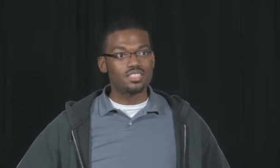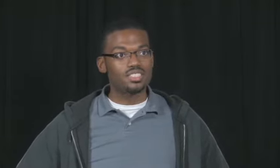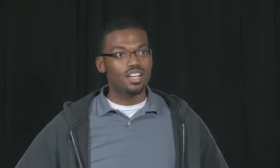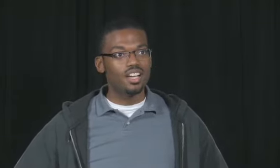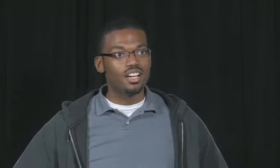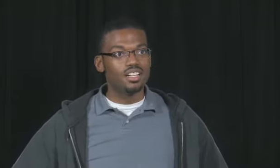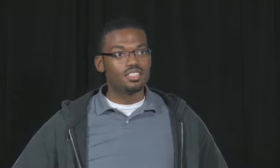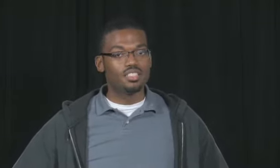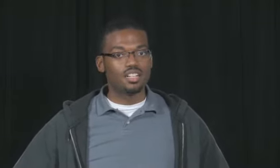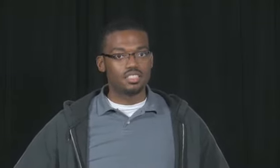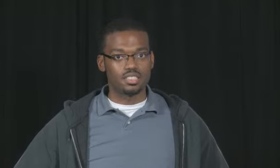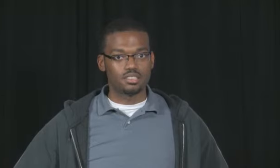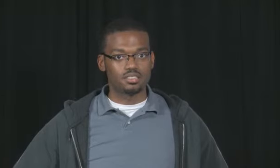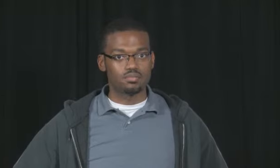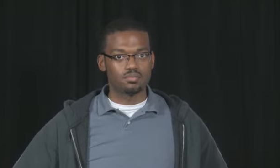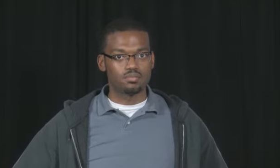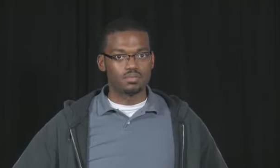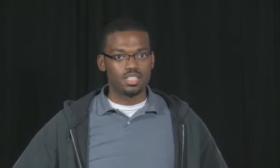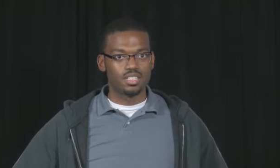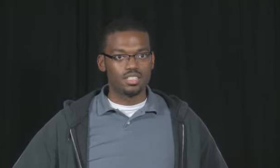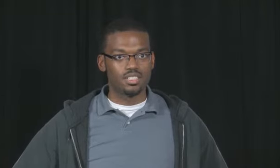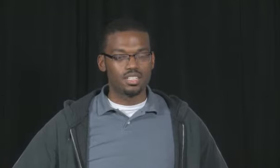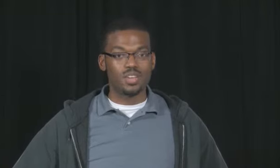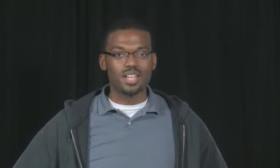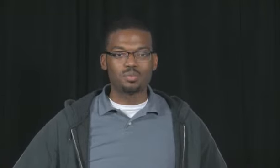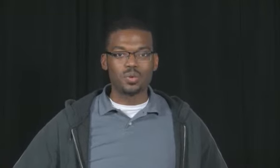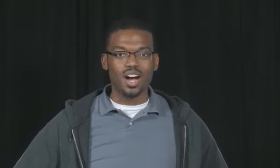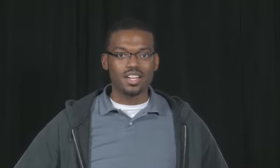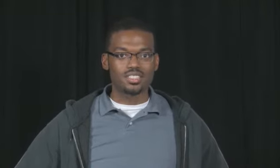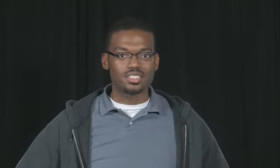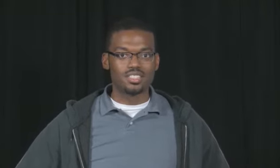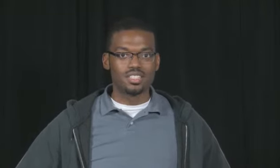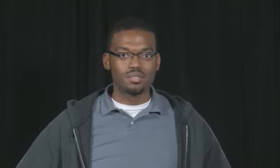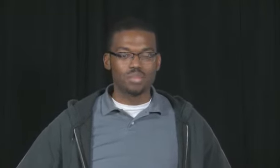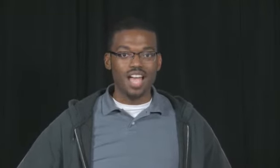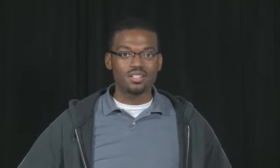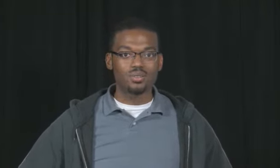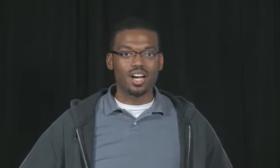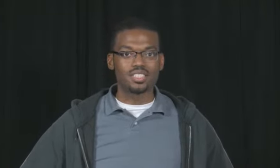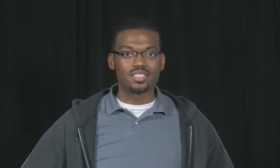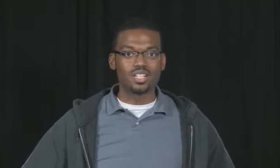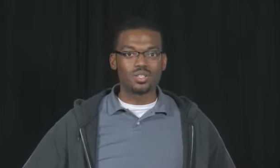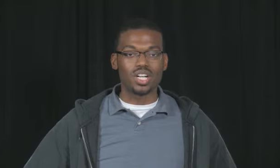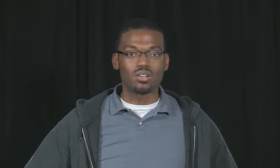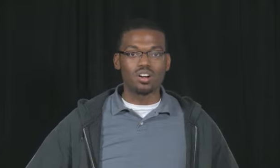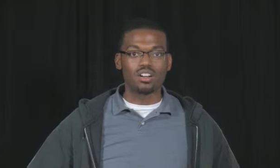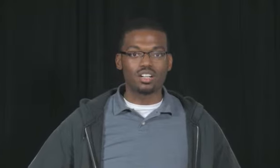breasts are dun. If hairs be wires, black wires grow on her